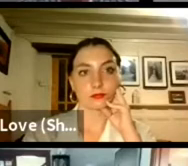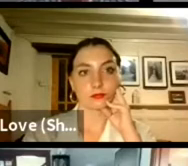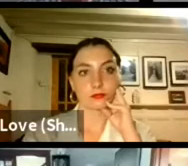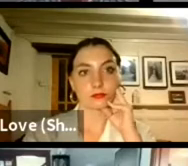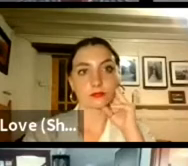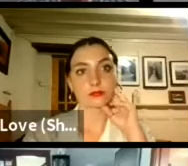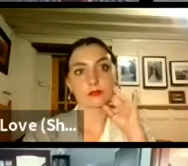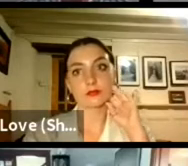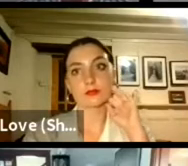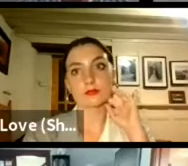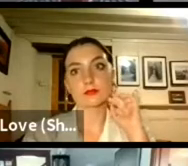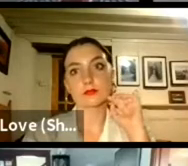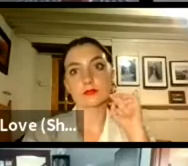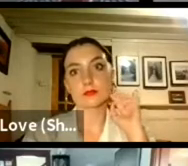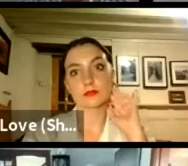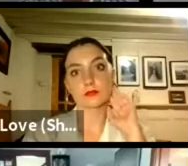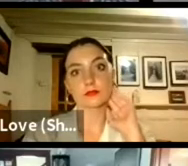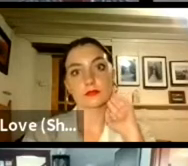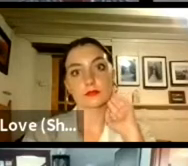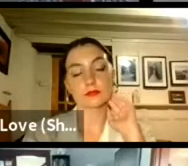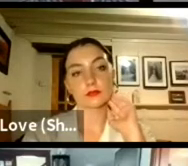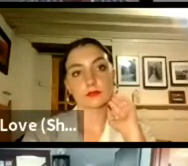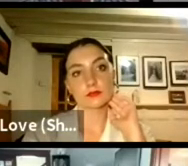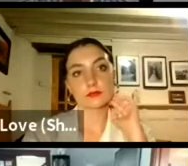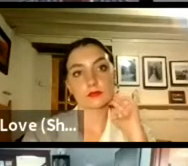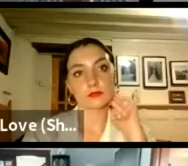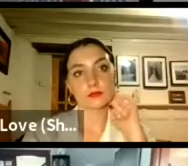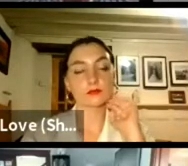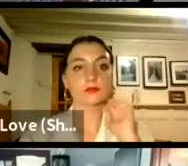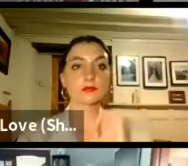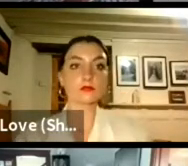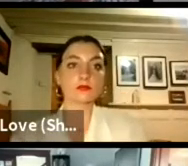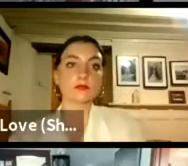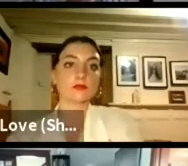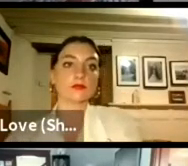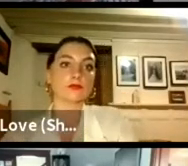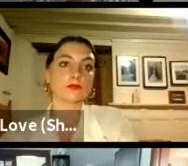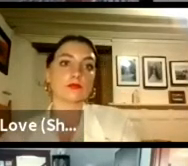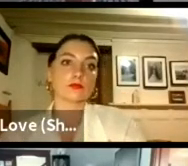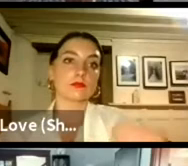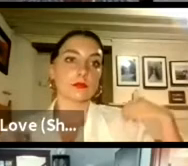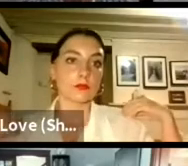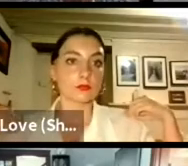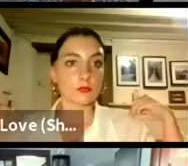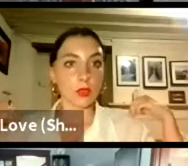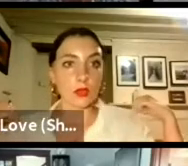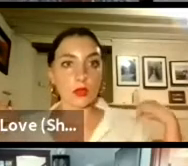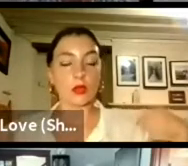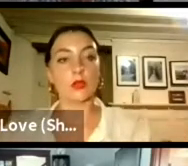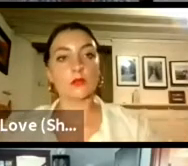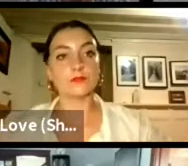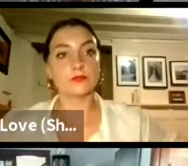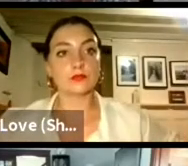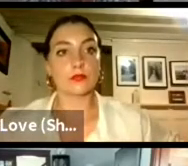to do this kind of work. So I love this database. I think it's very exciting.